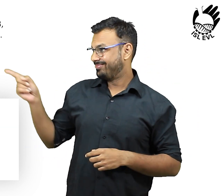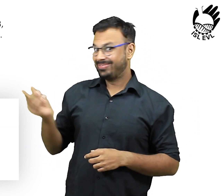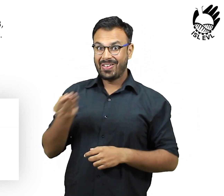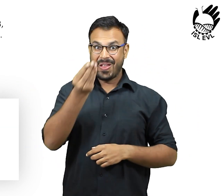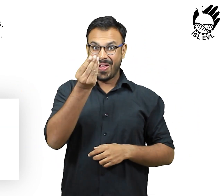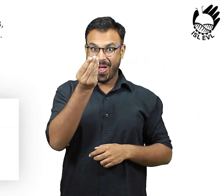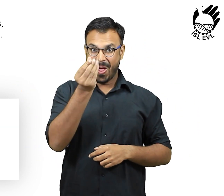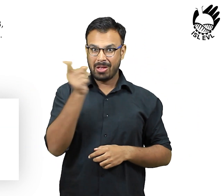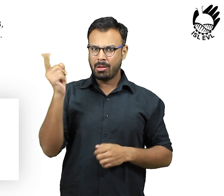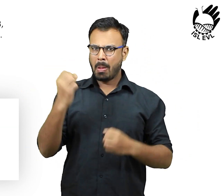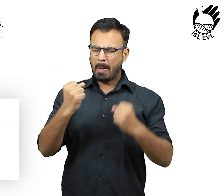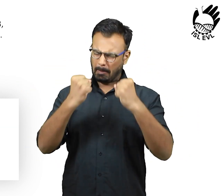Potassium iodate